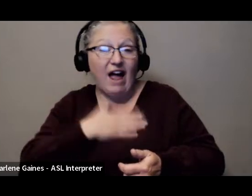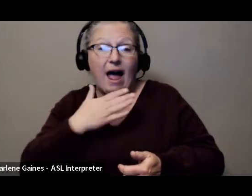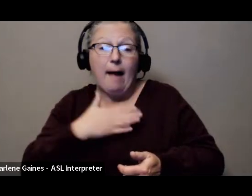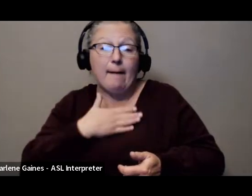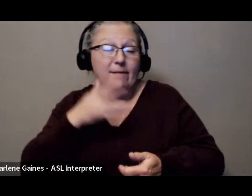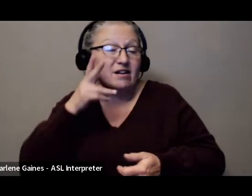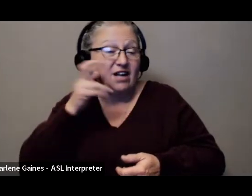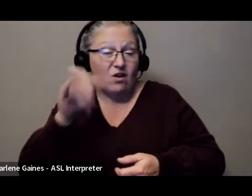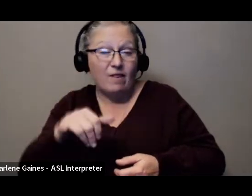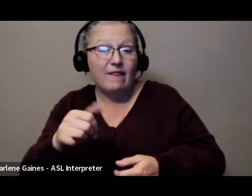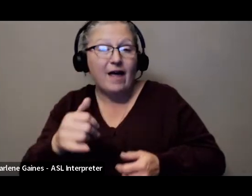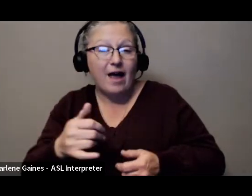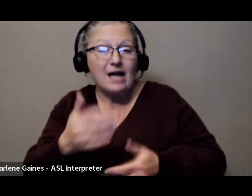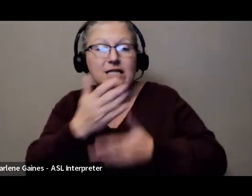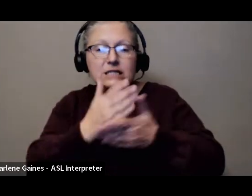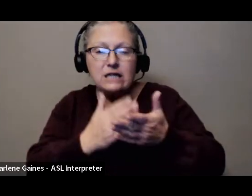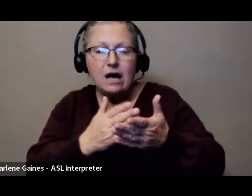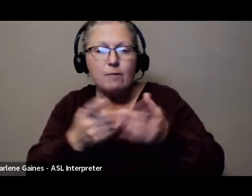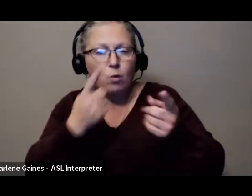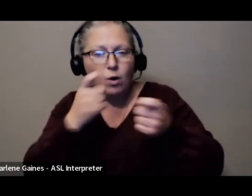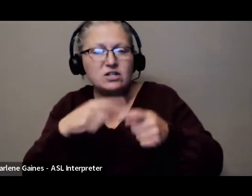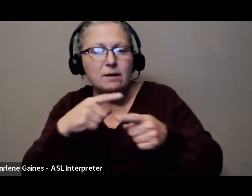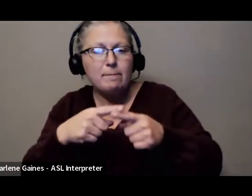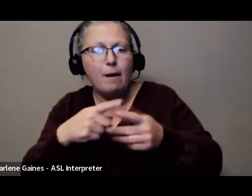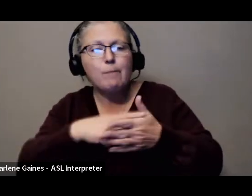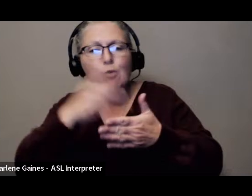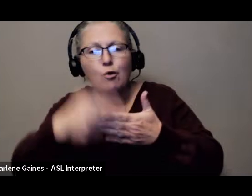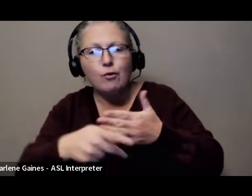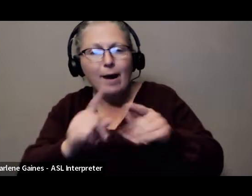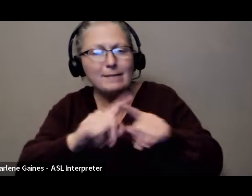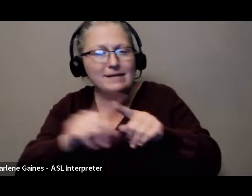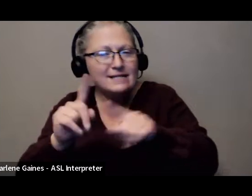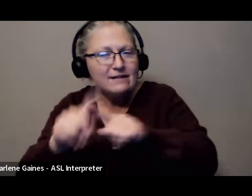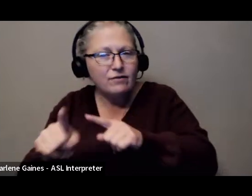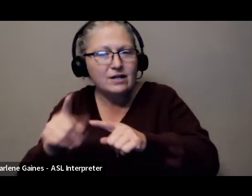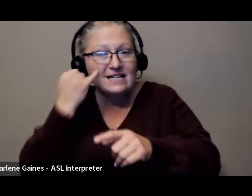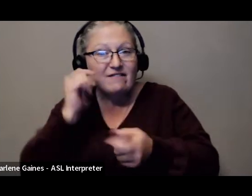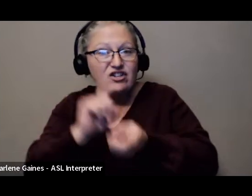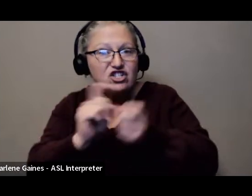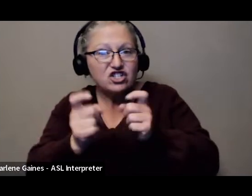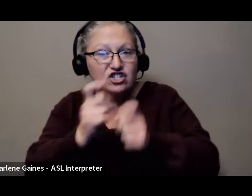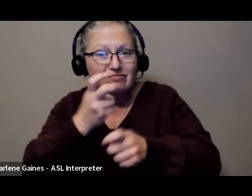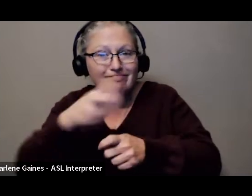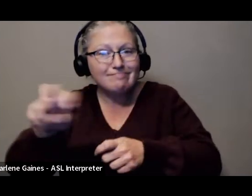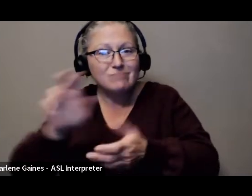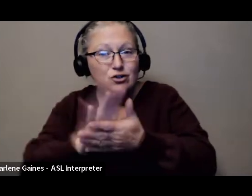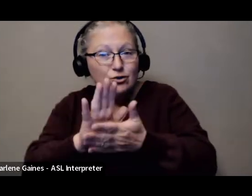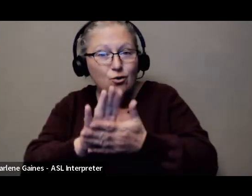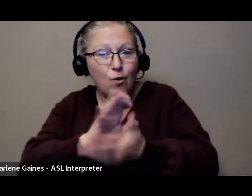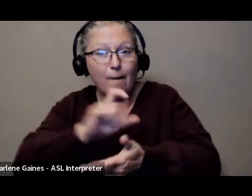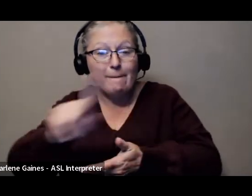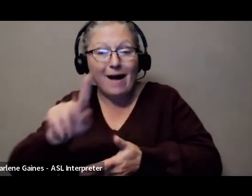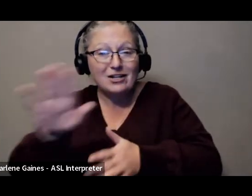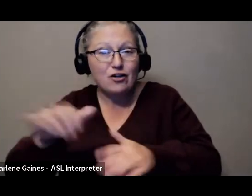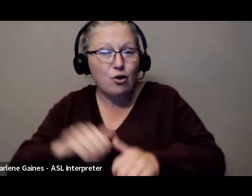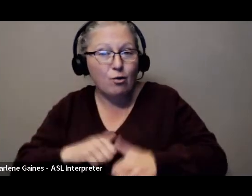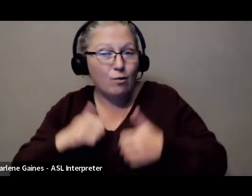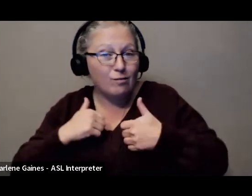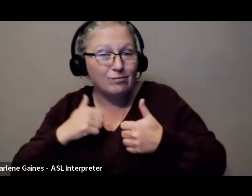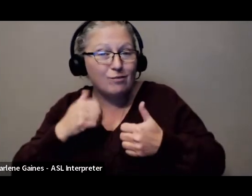to hear this. There's been some questions about like program differences if they're changing schools, going back to their resident